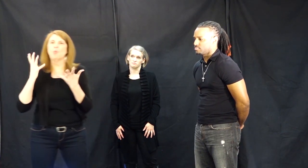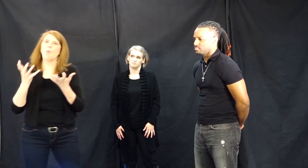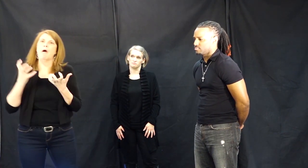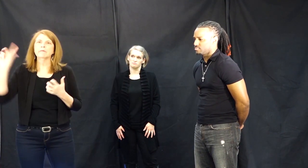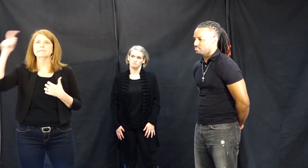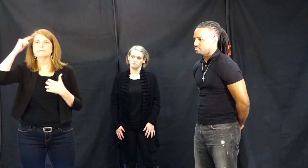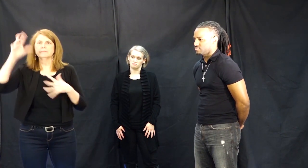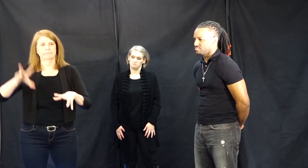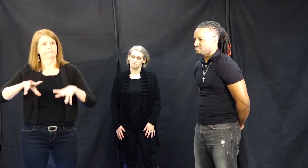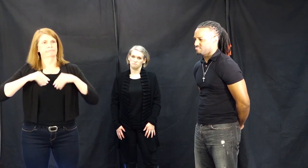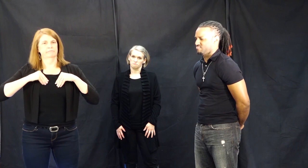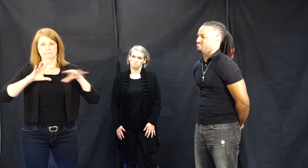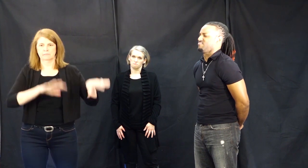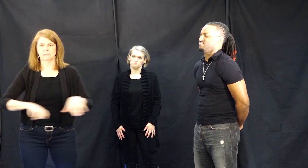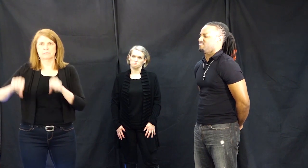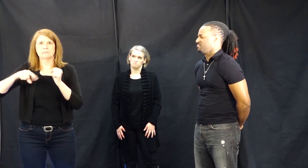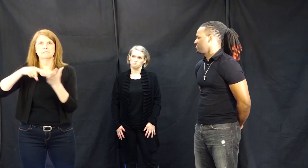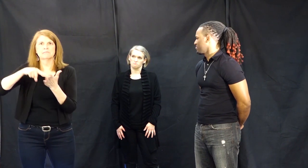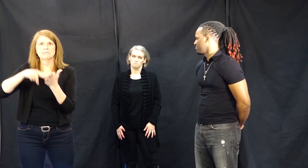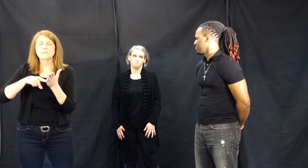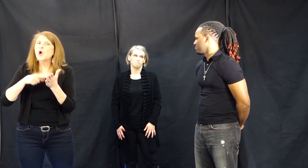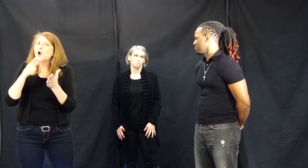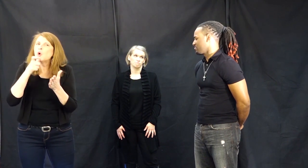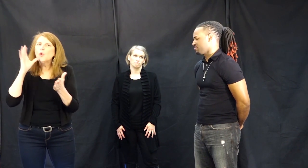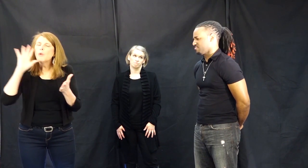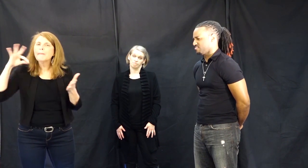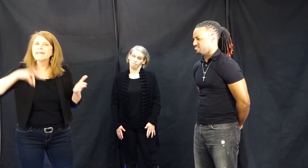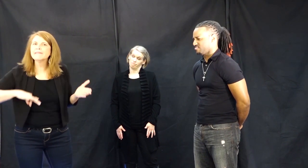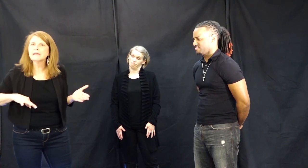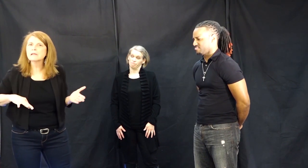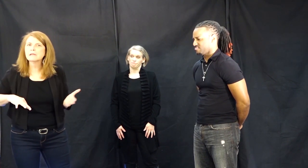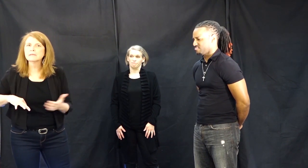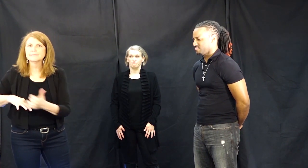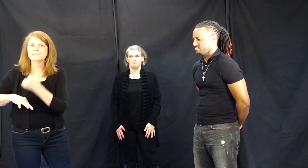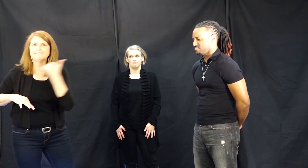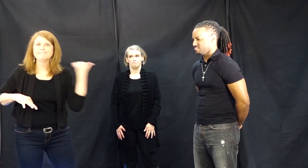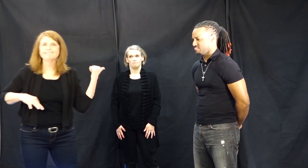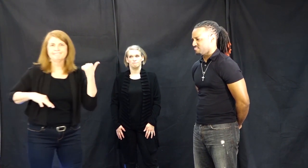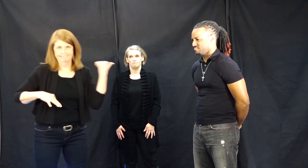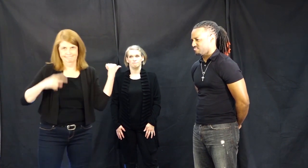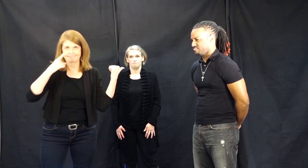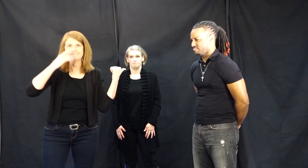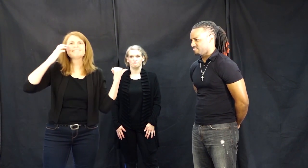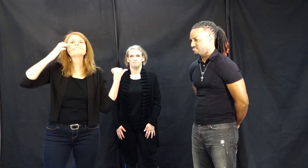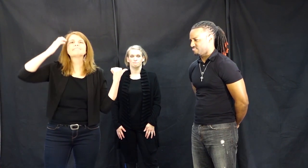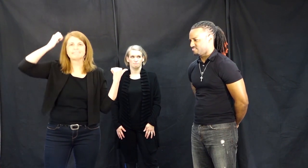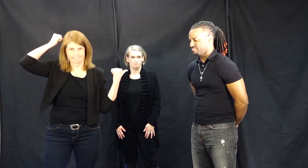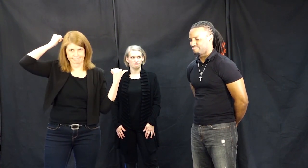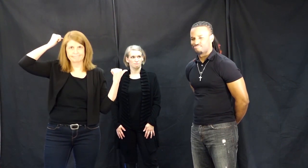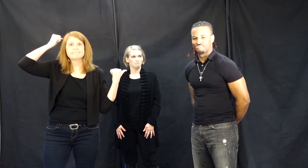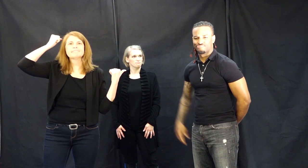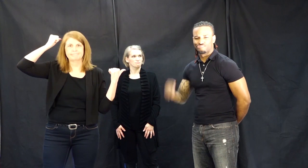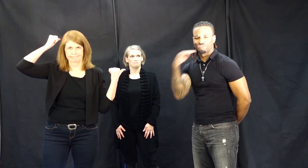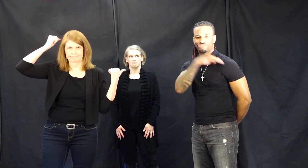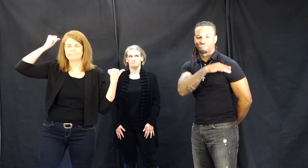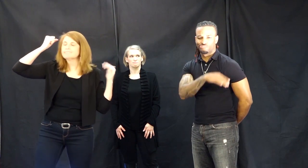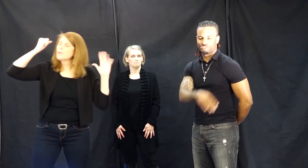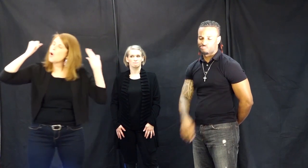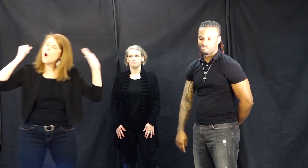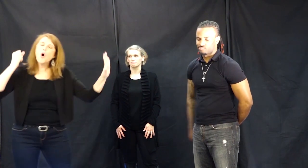state debts. Now place your bets as to who that benefits. The very seat of government where Hamilton sits. Not true. Oh, if the